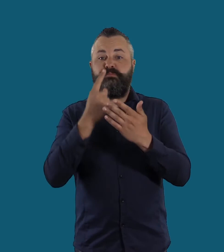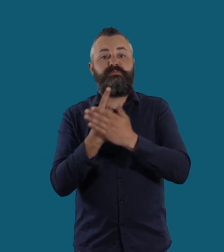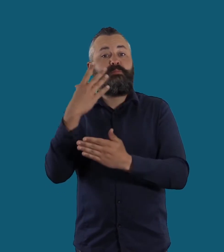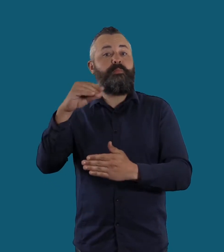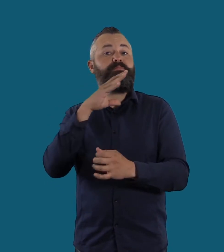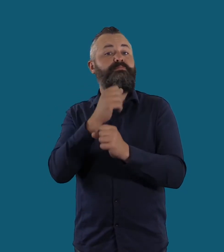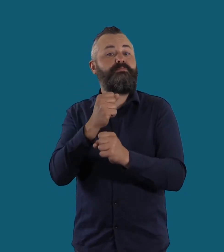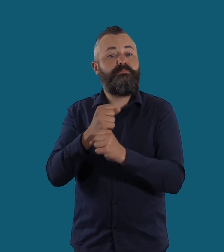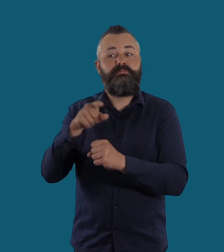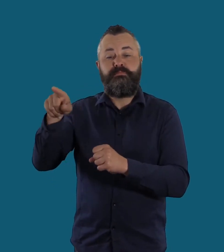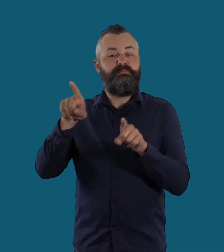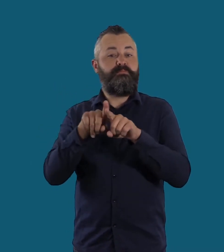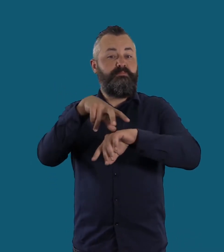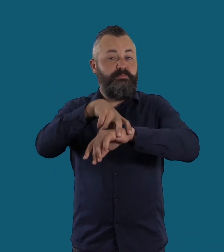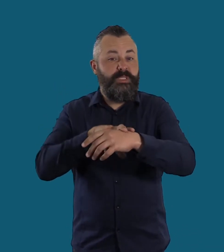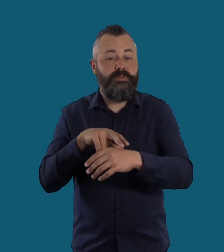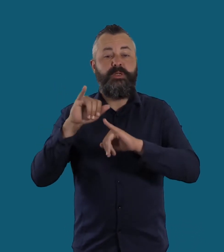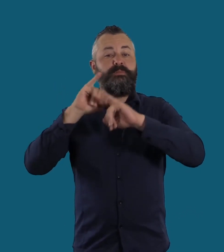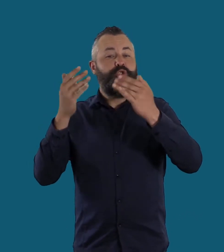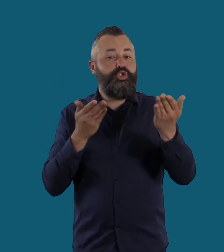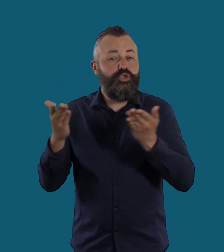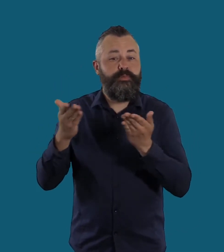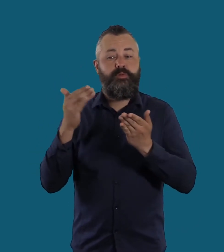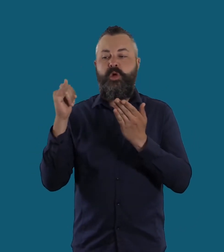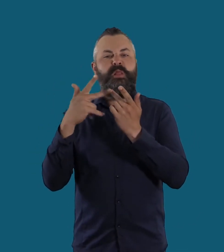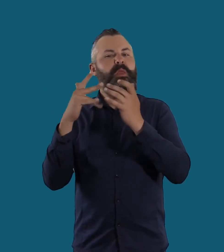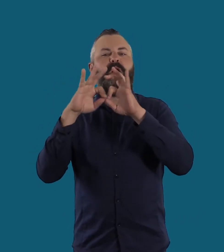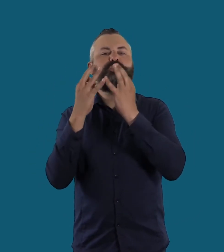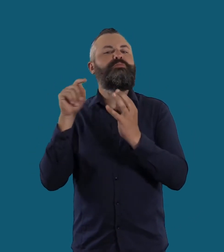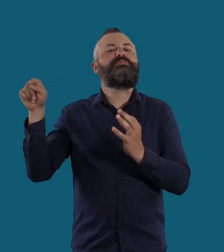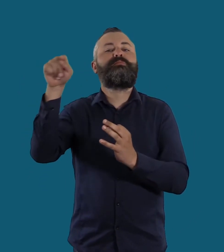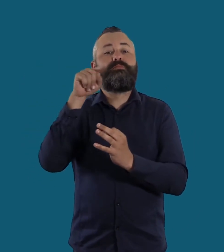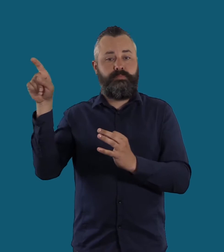Advice may come from other government agencies, emergency services, and authorised persons.